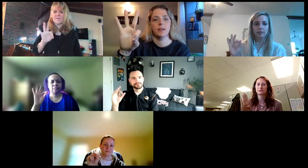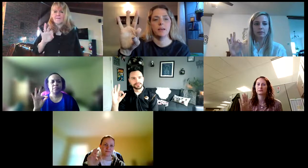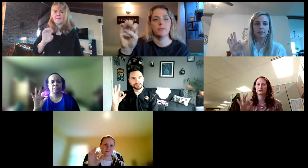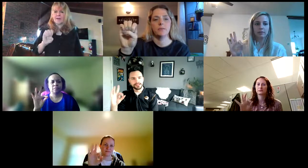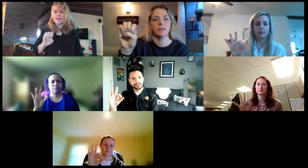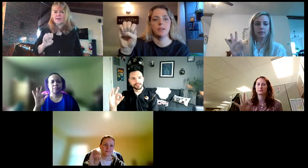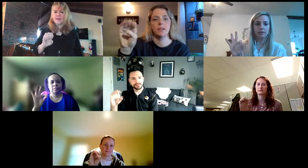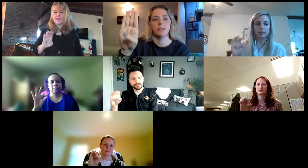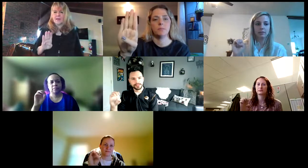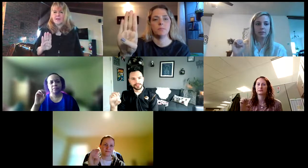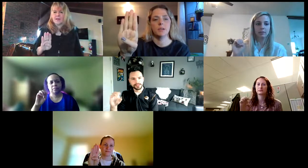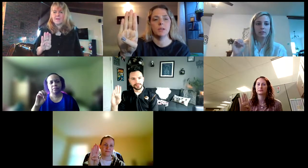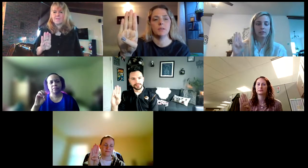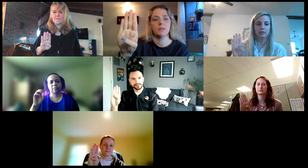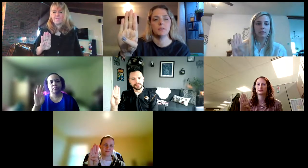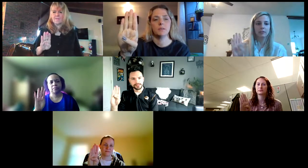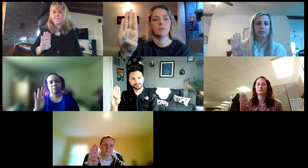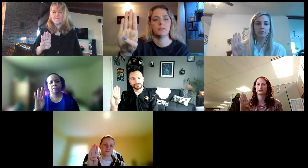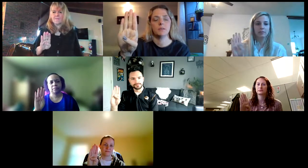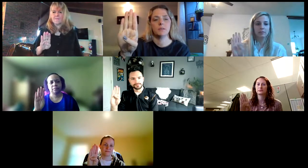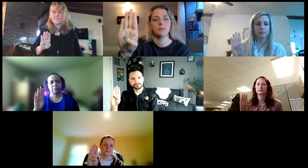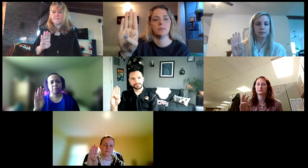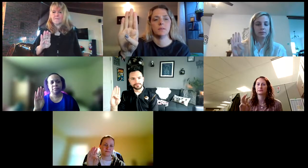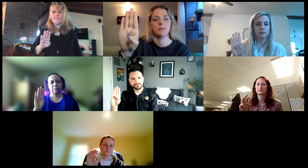February is F-E-B.